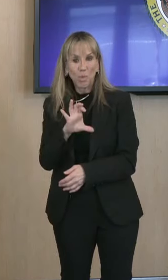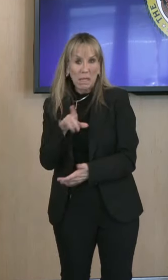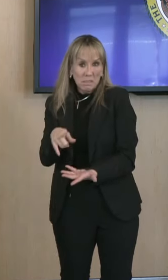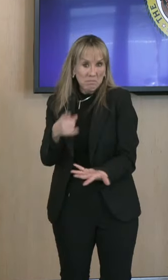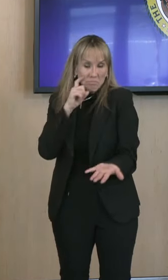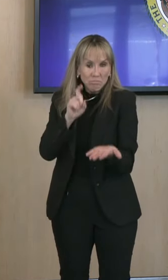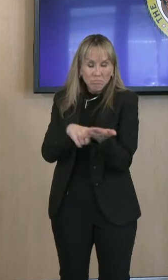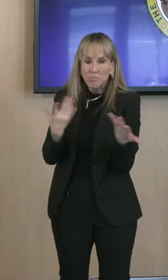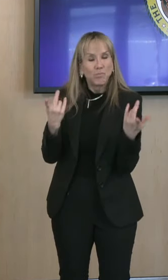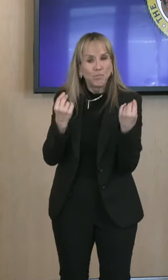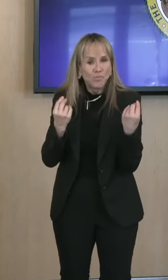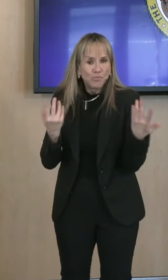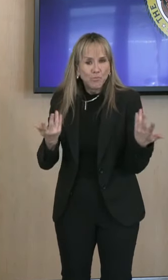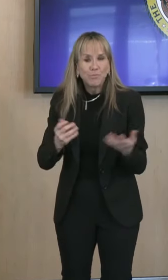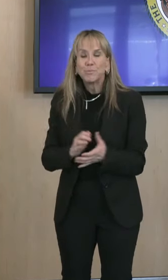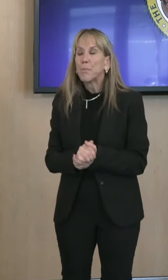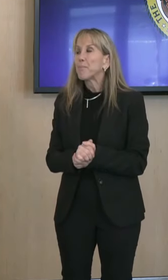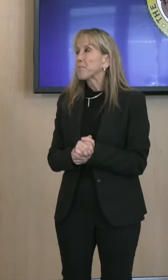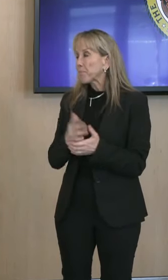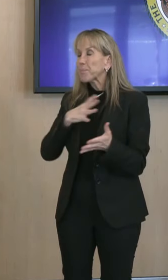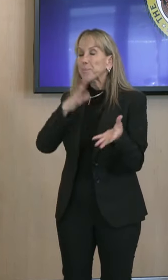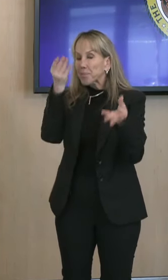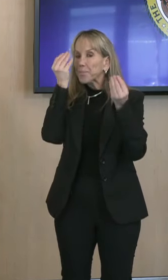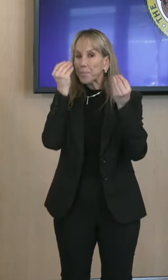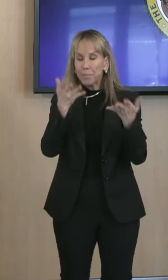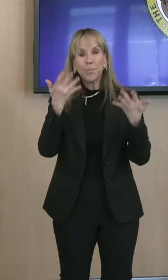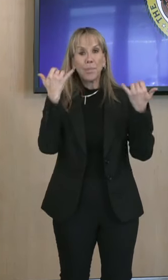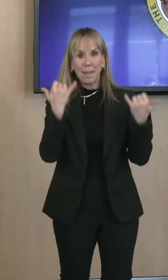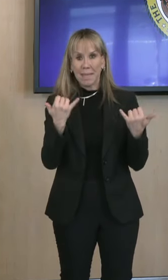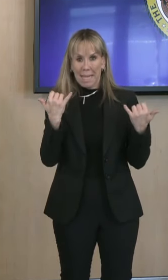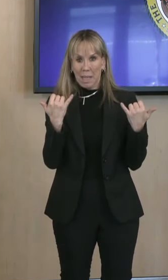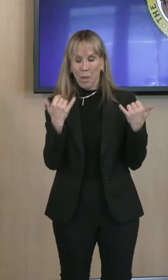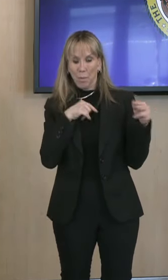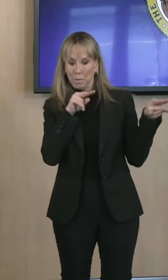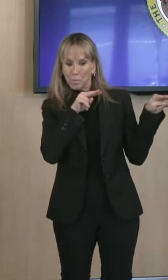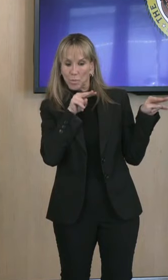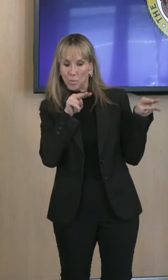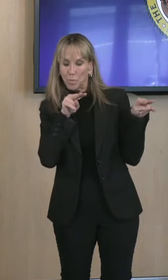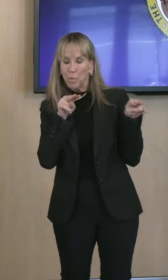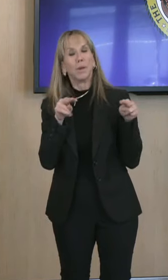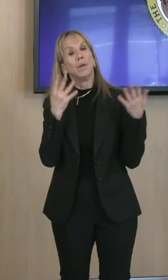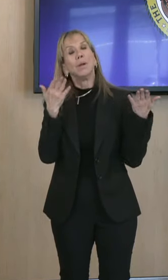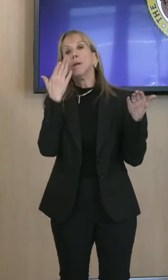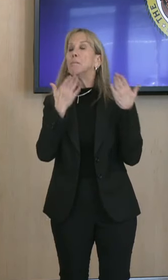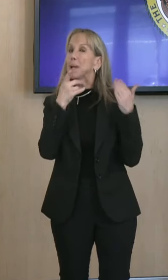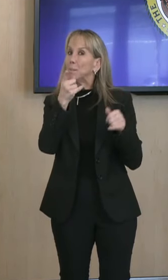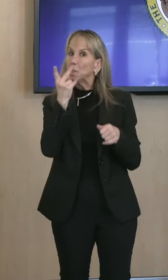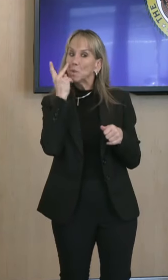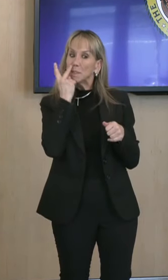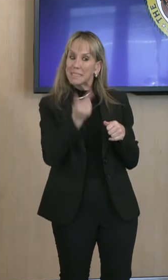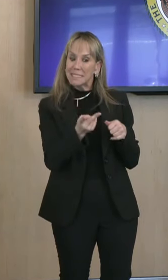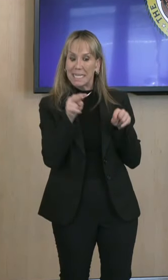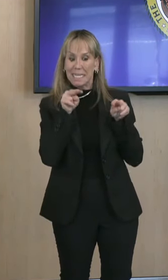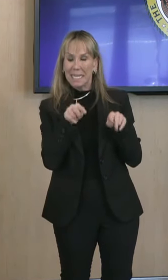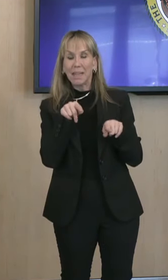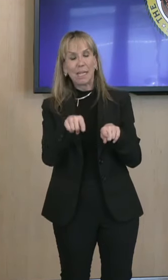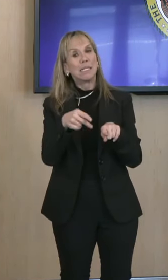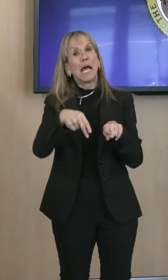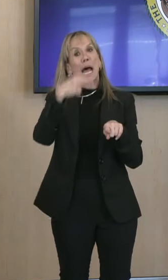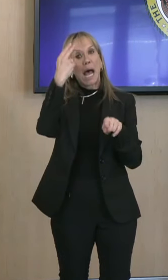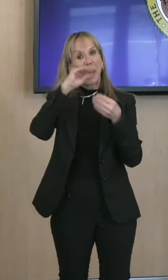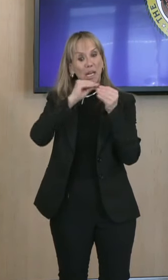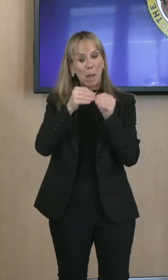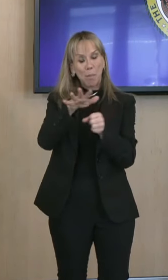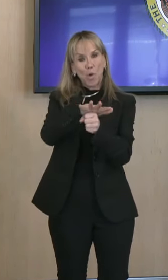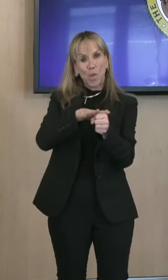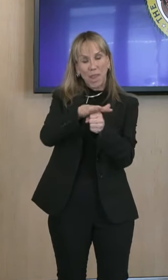made that based on the fact of where we are in this process, that you may actually be seeing a reflection of a higher